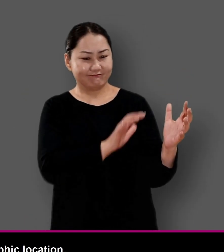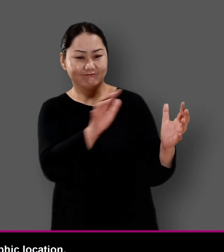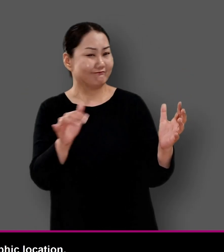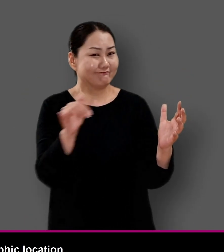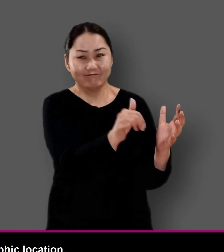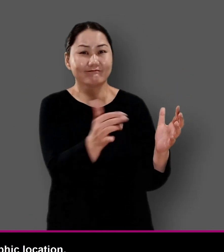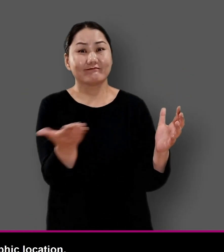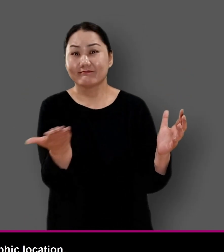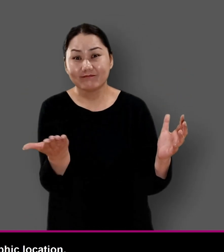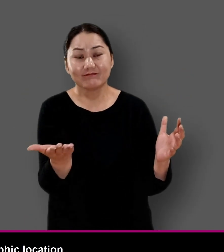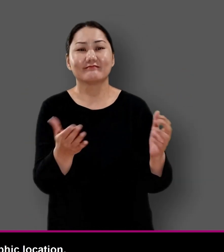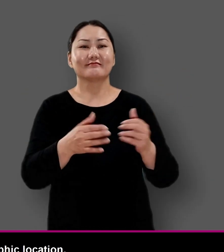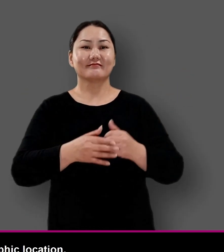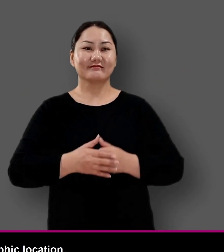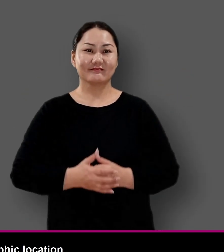geographic location,